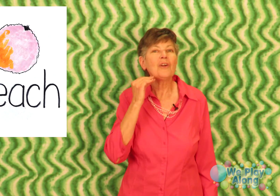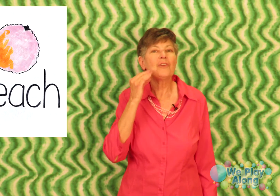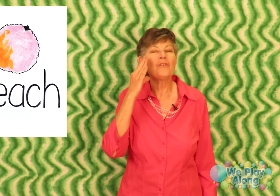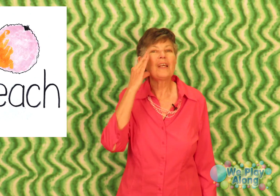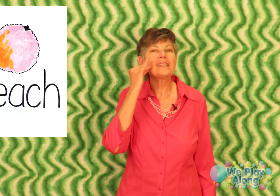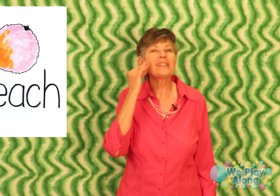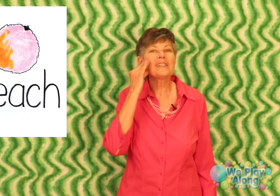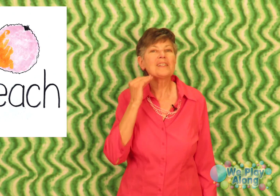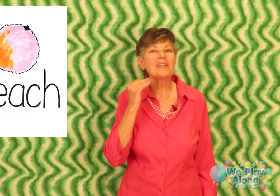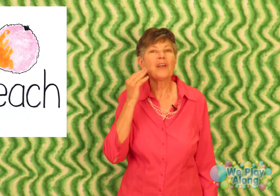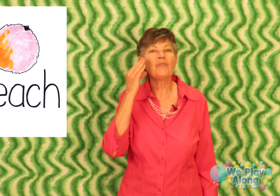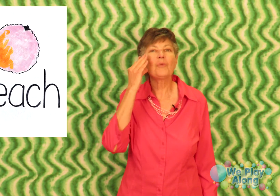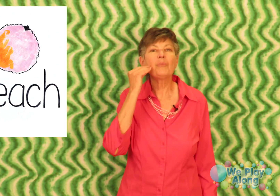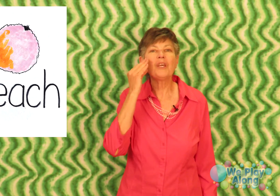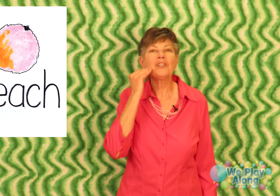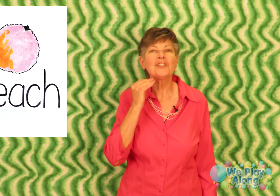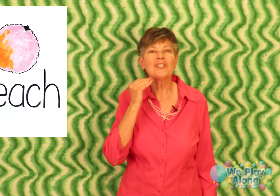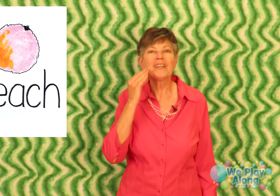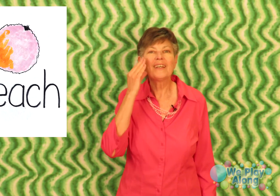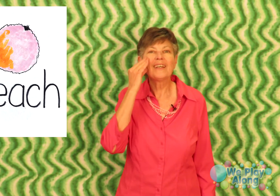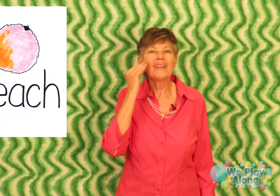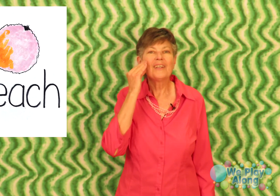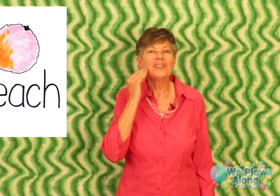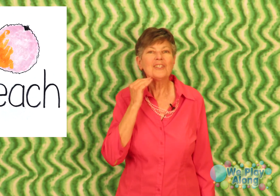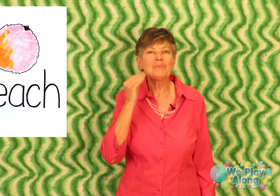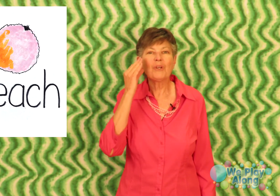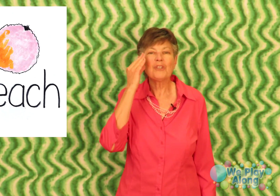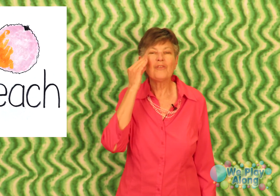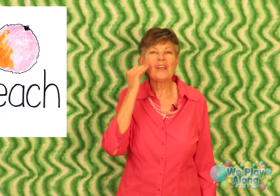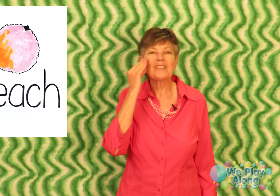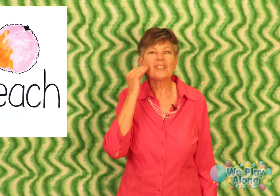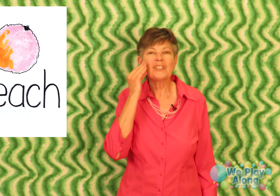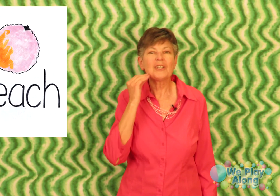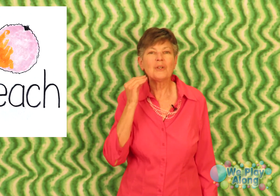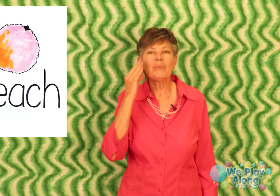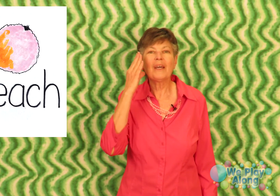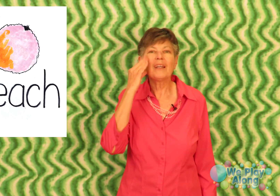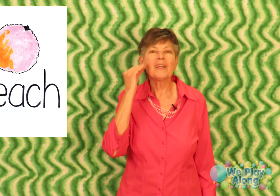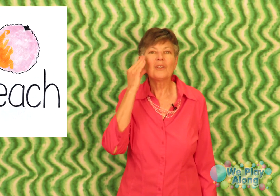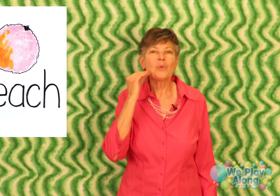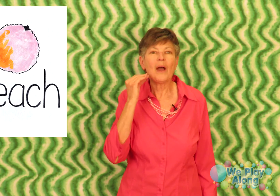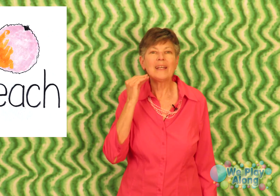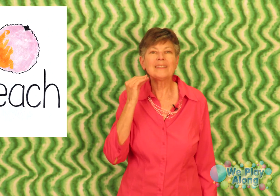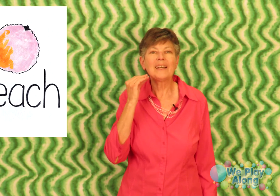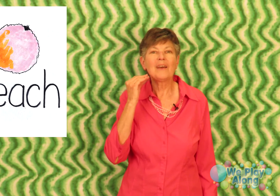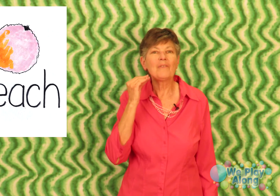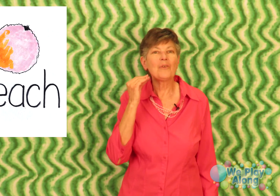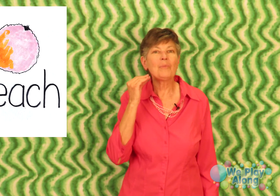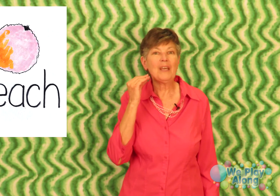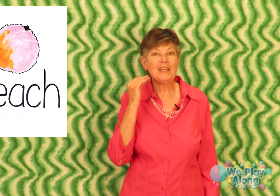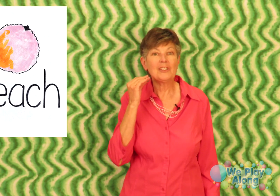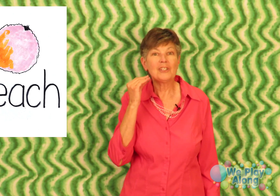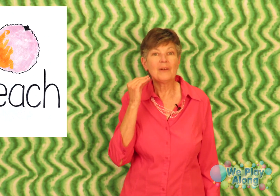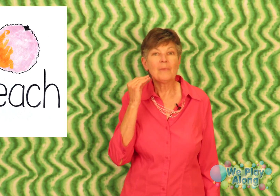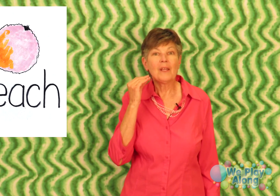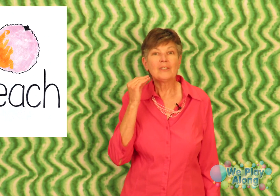your face. This is a sign for peach. Just brush your face just a little bit twice for peach.